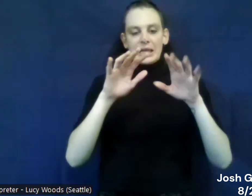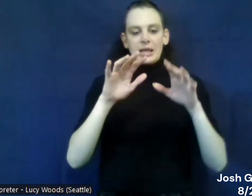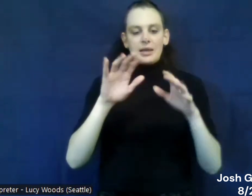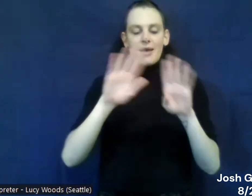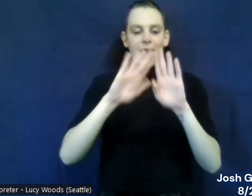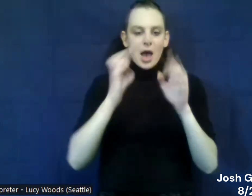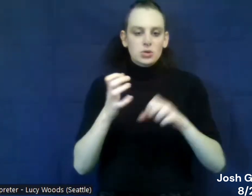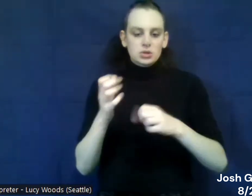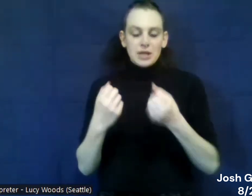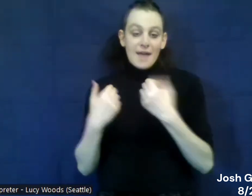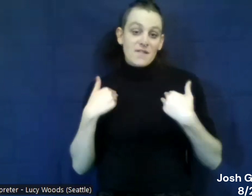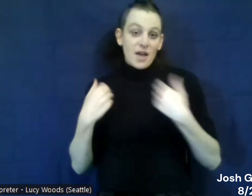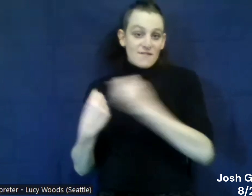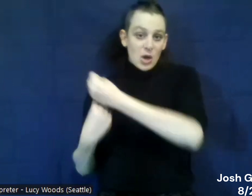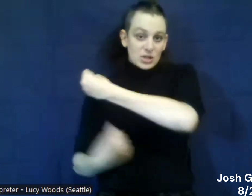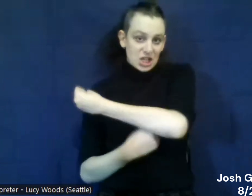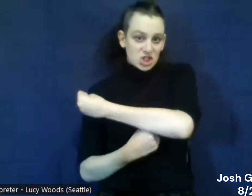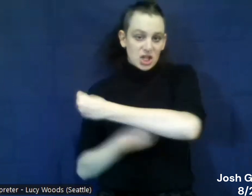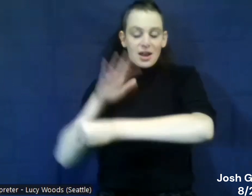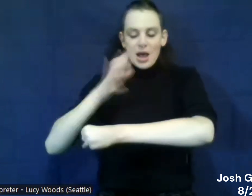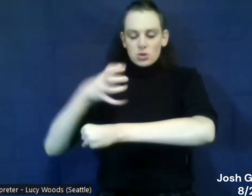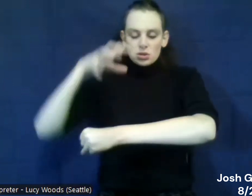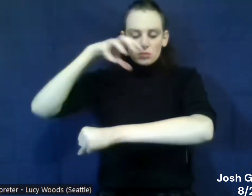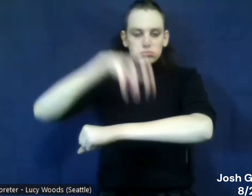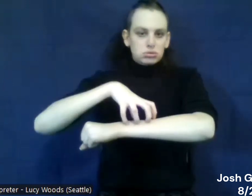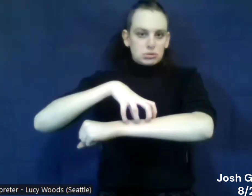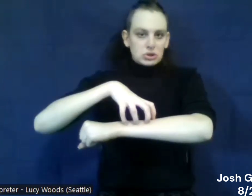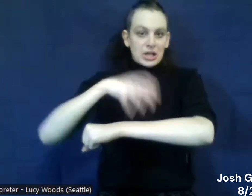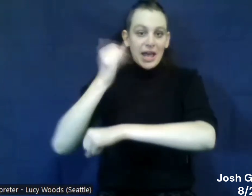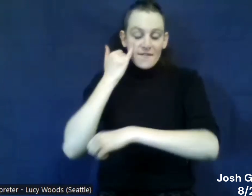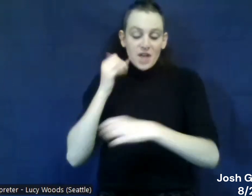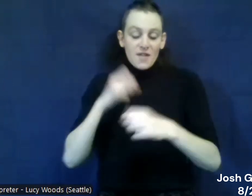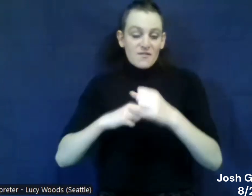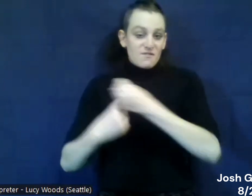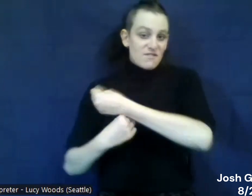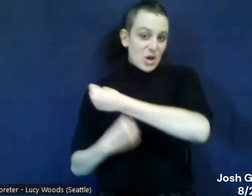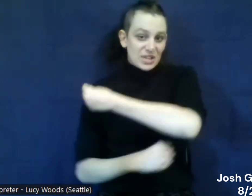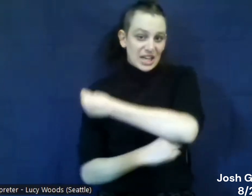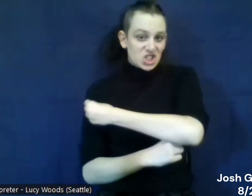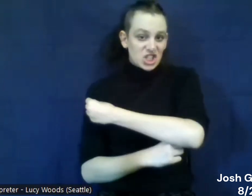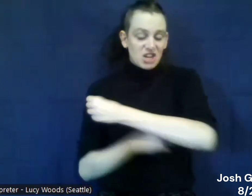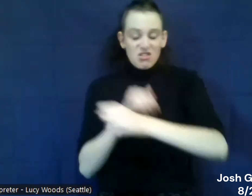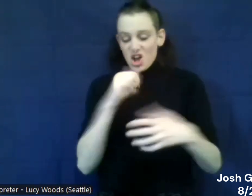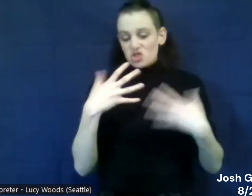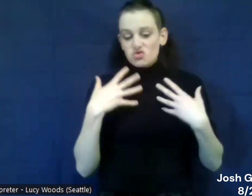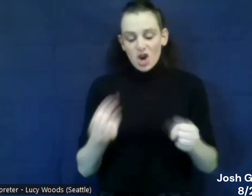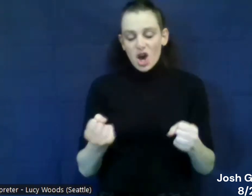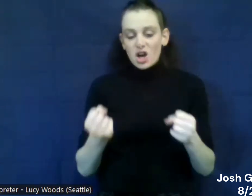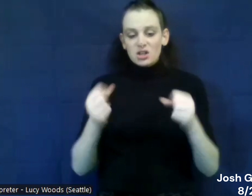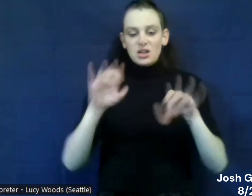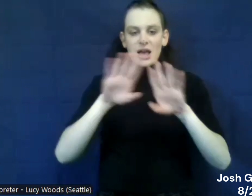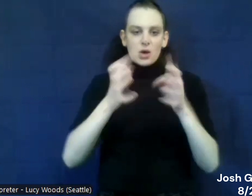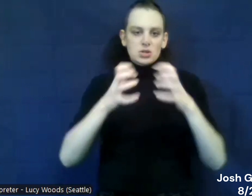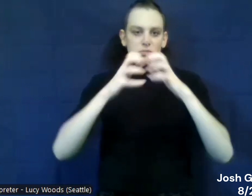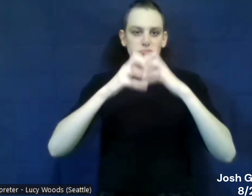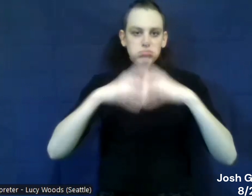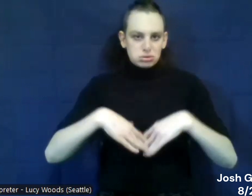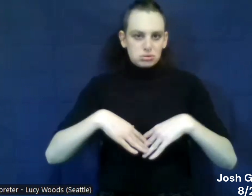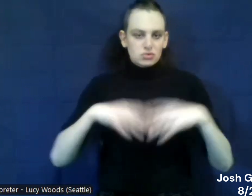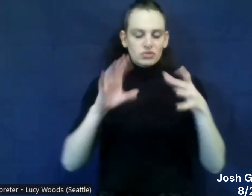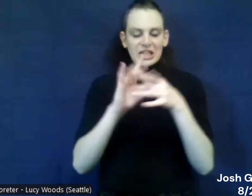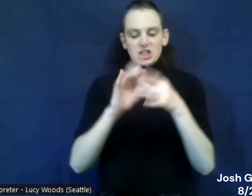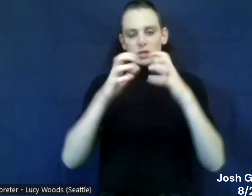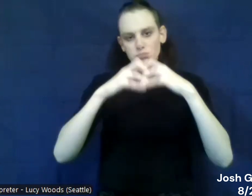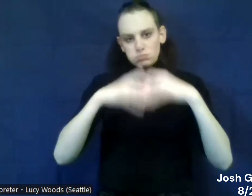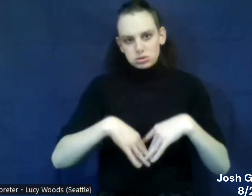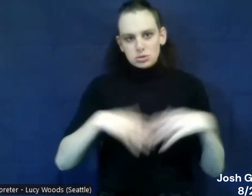that foundation isn't strong, then the house is going to fall apart. The relationships are going to fall apart. Any of my successes are going to fall